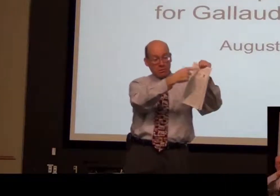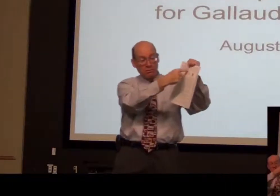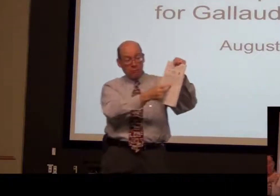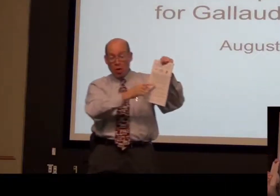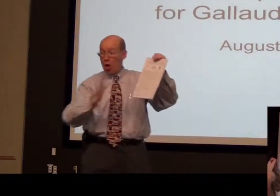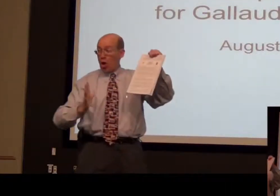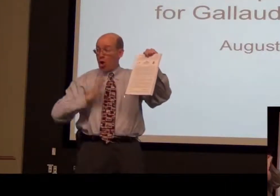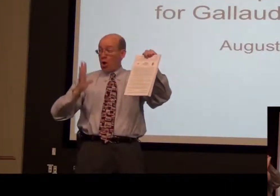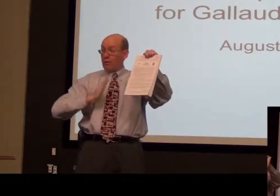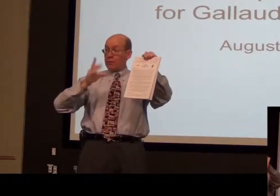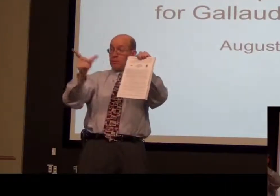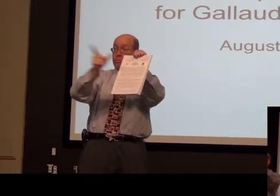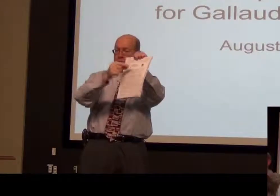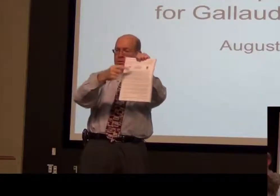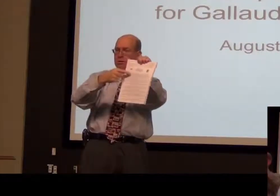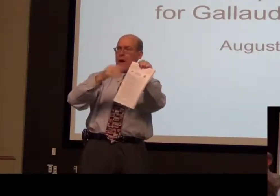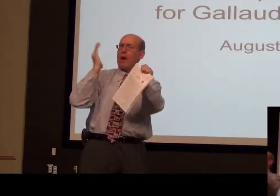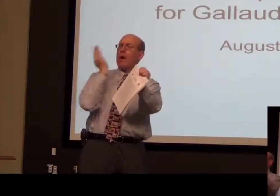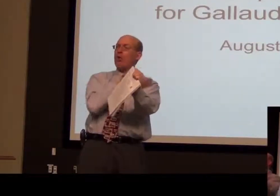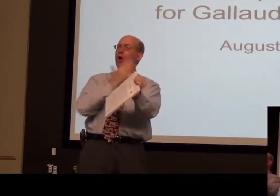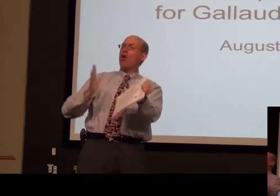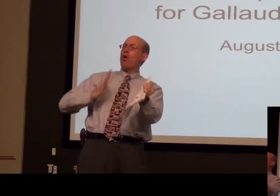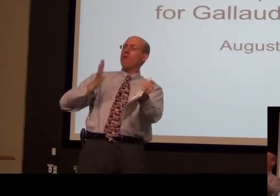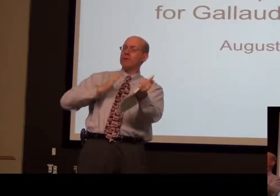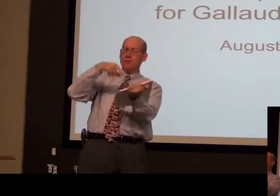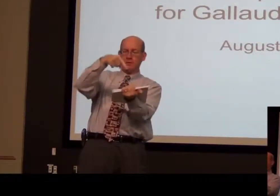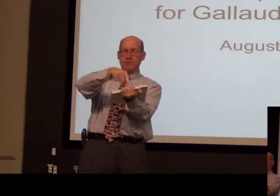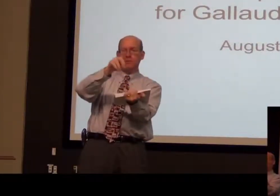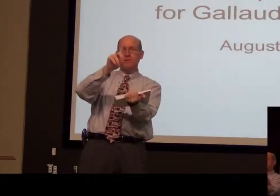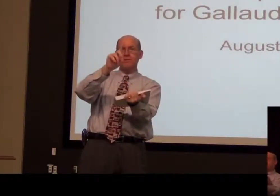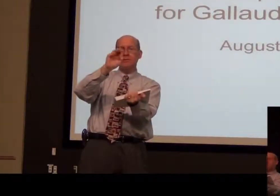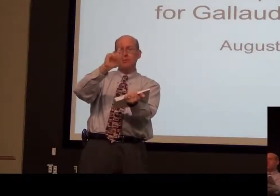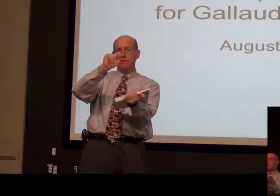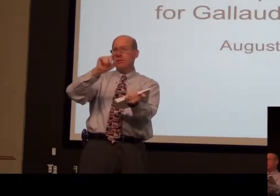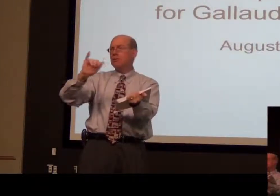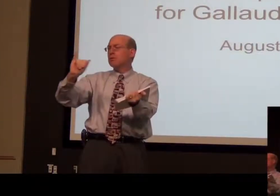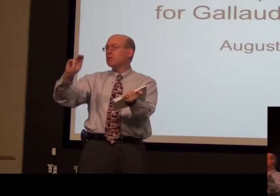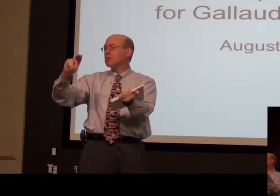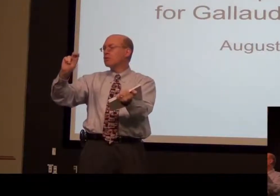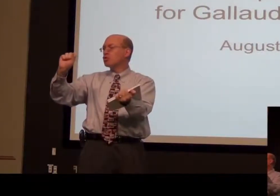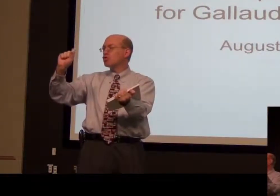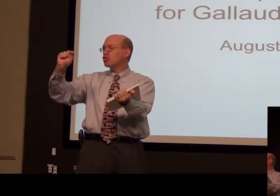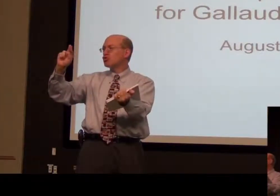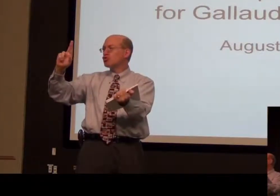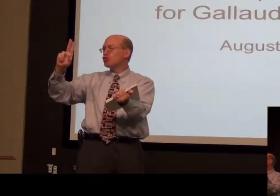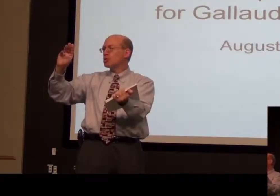It's basically what the conduit authority the authority of conduit financing looks like.